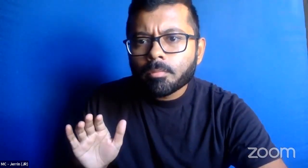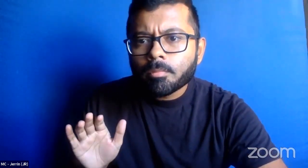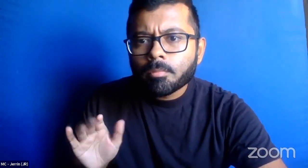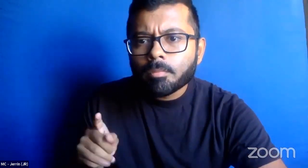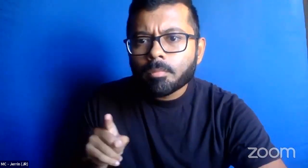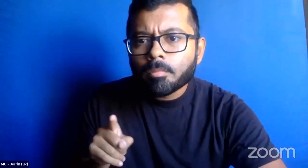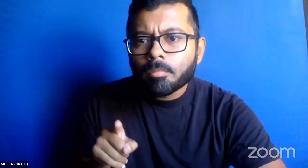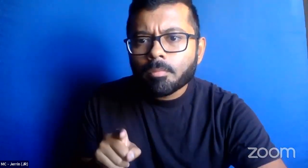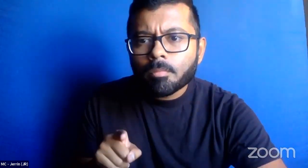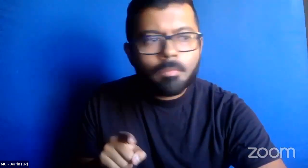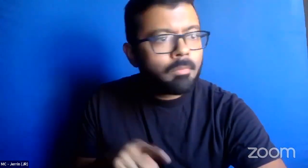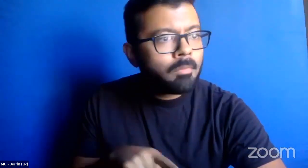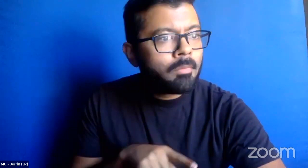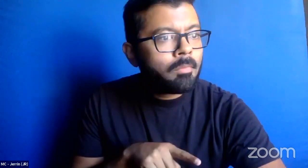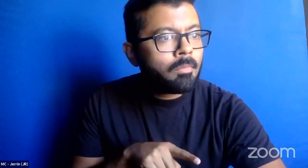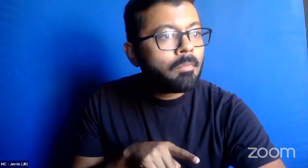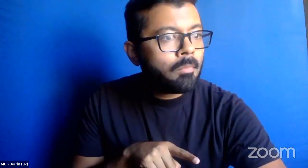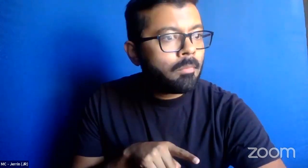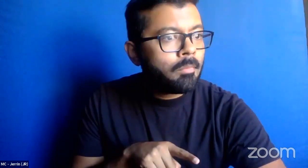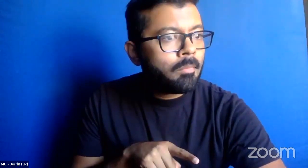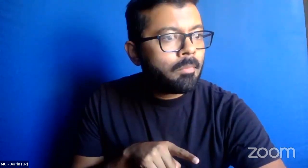coming in. Give me a moment.